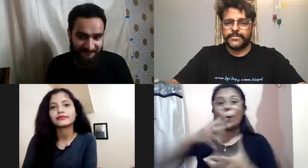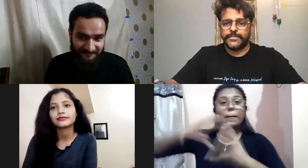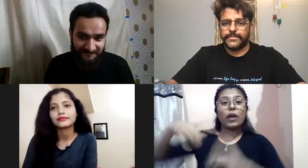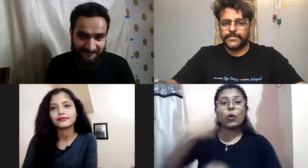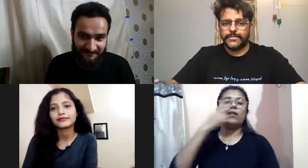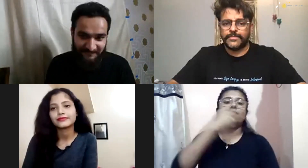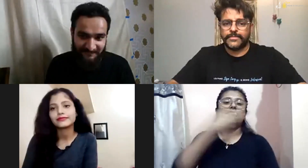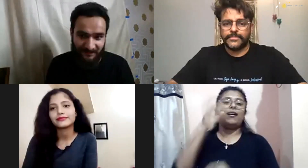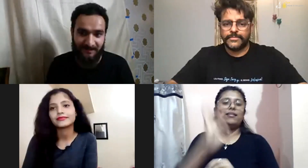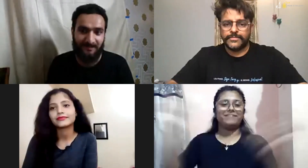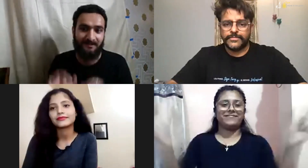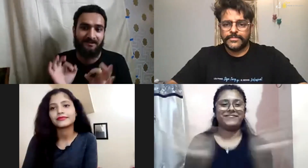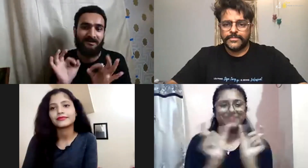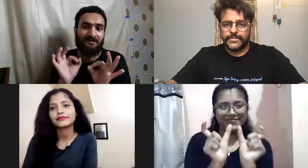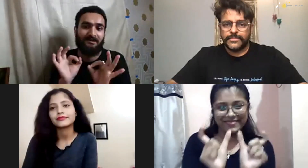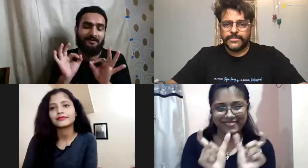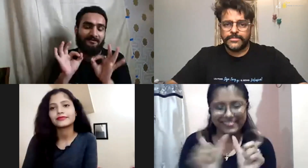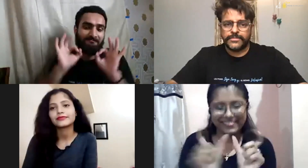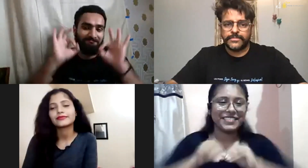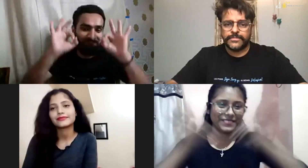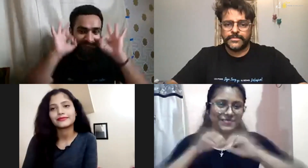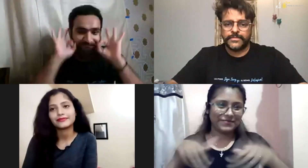handmade products.